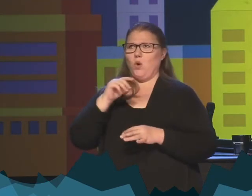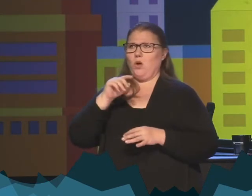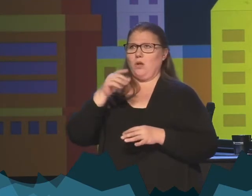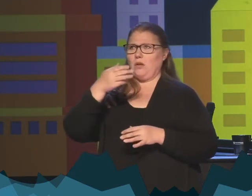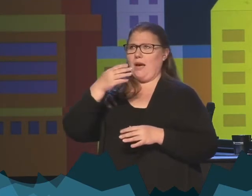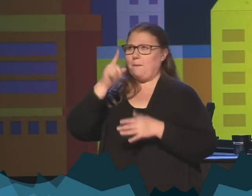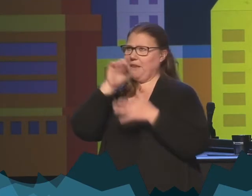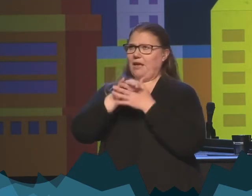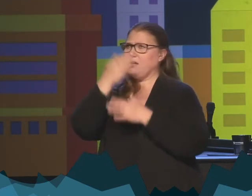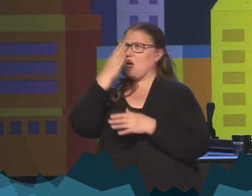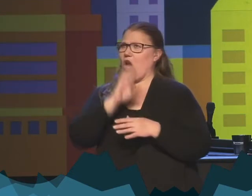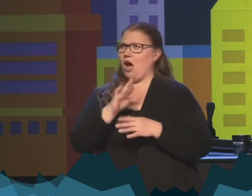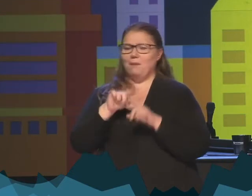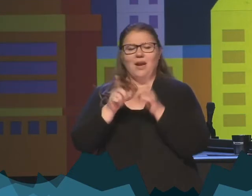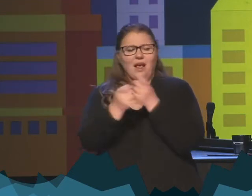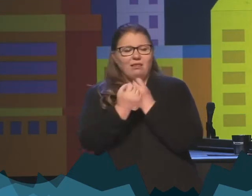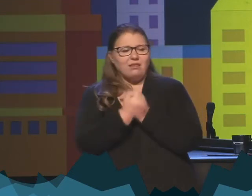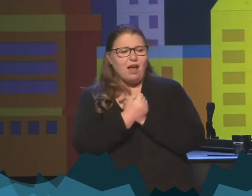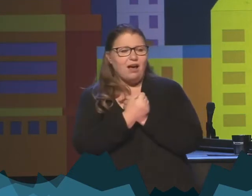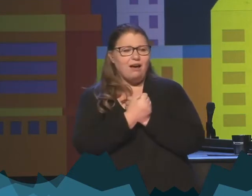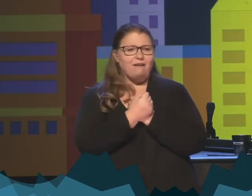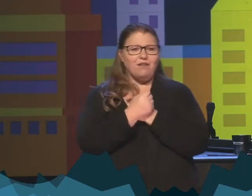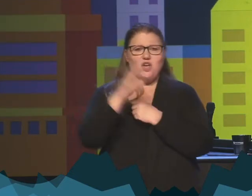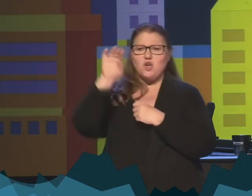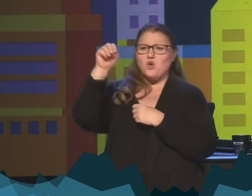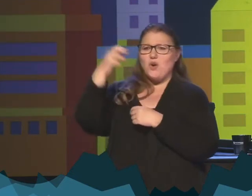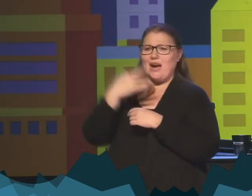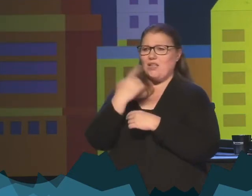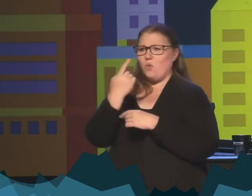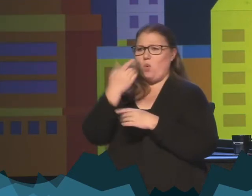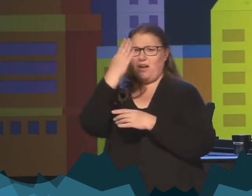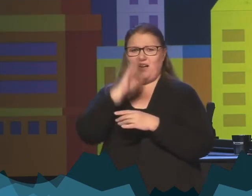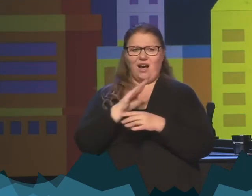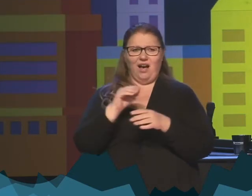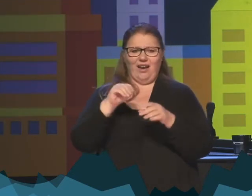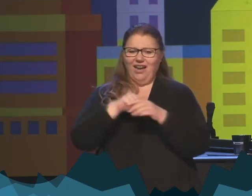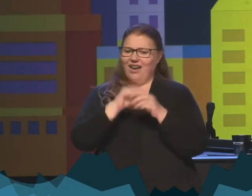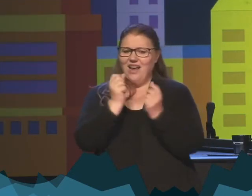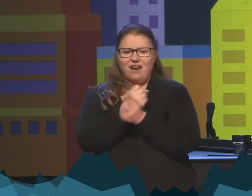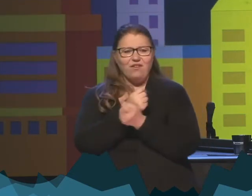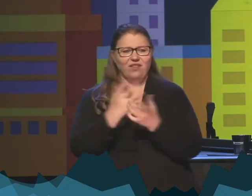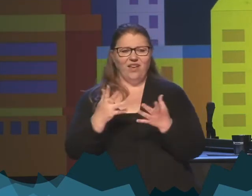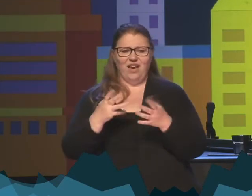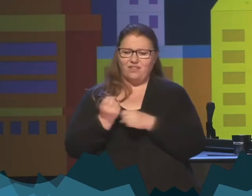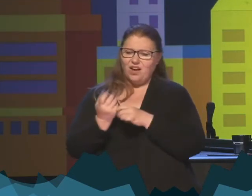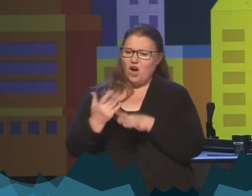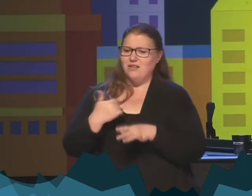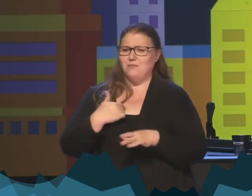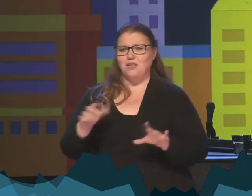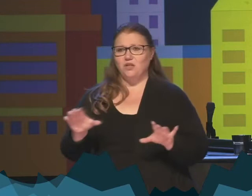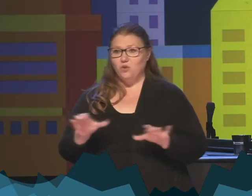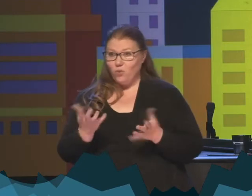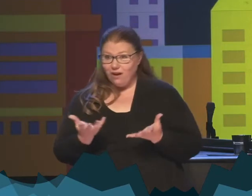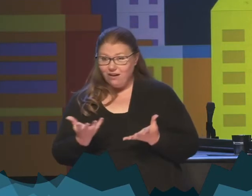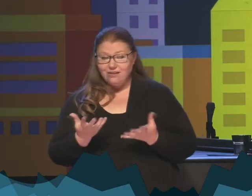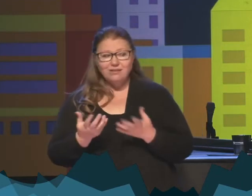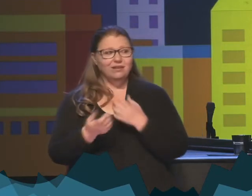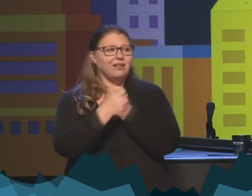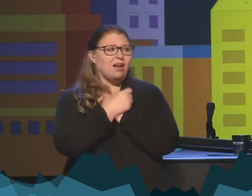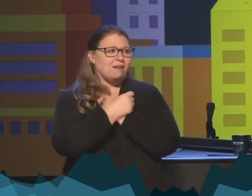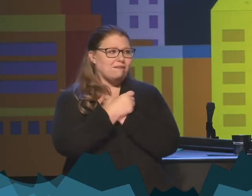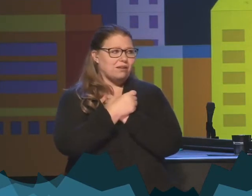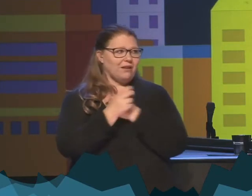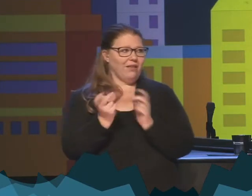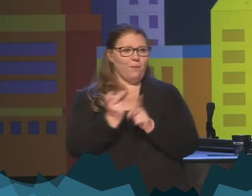in grace, in a God, in one God, overall, in all, through all, and that drives me to do what? To love,